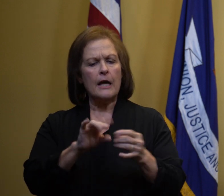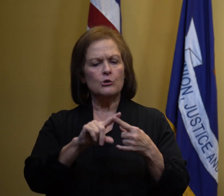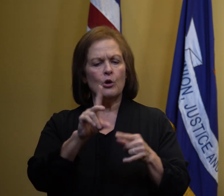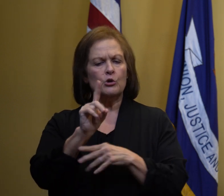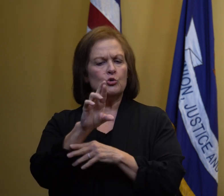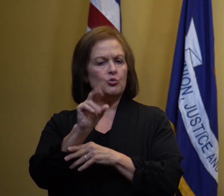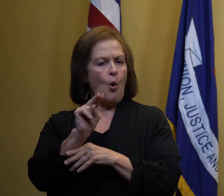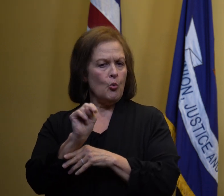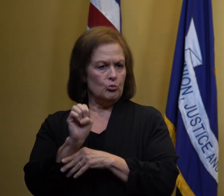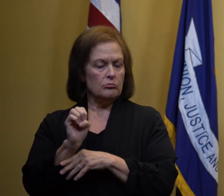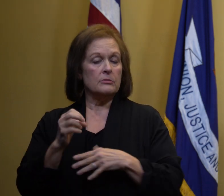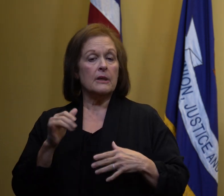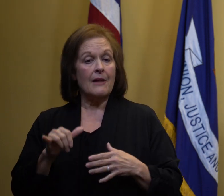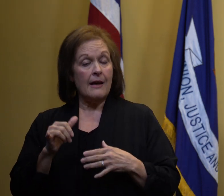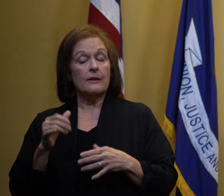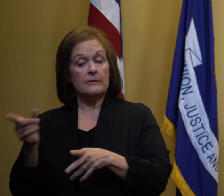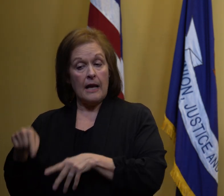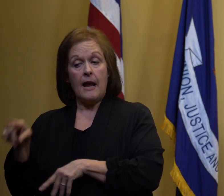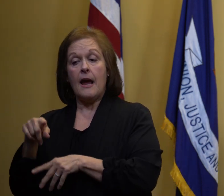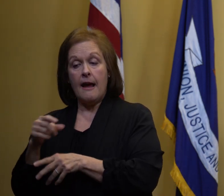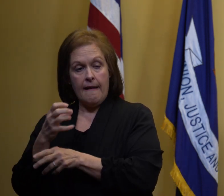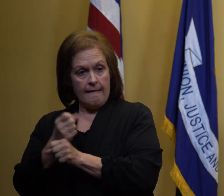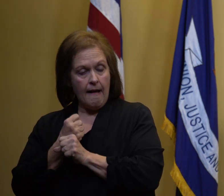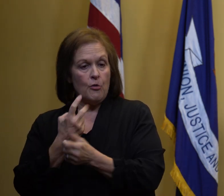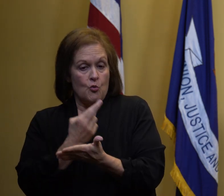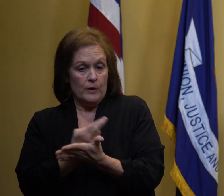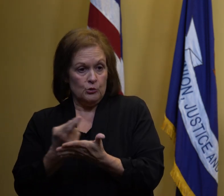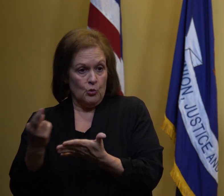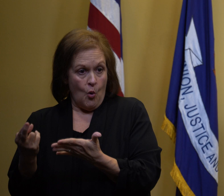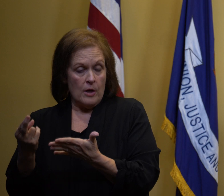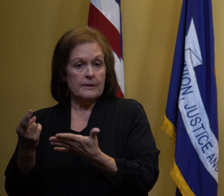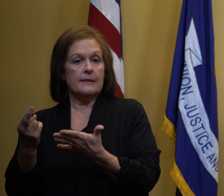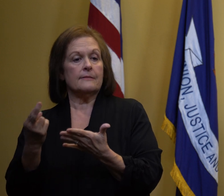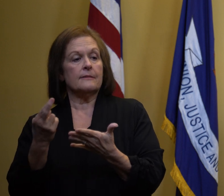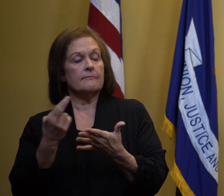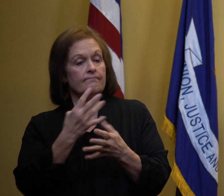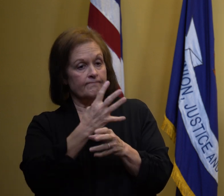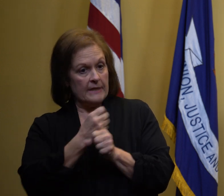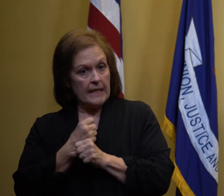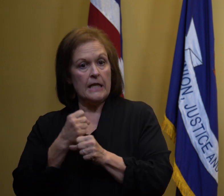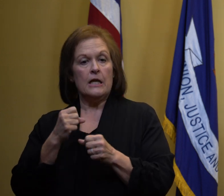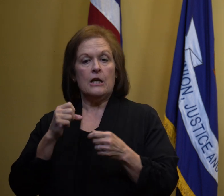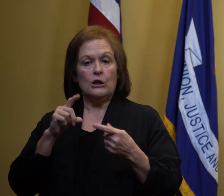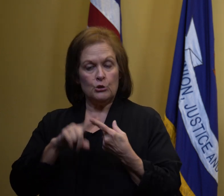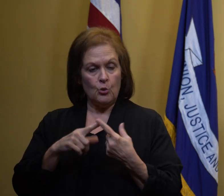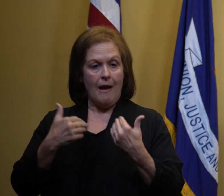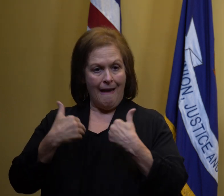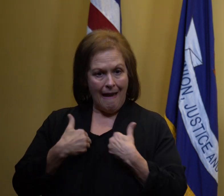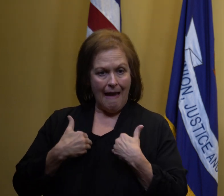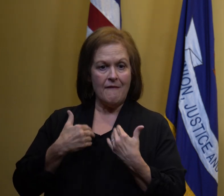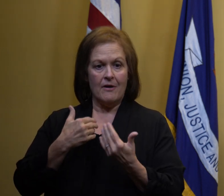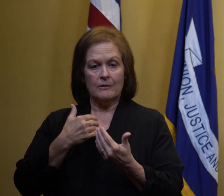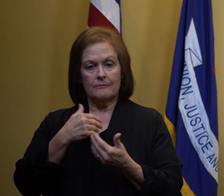Work very hard to get direct allocation of resources, of course deploying those resources to force multipliers,